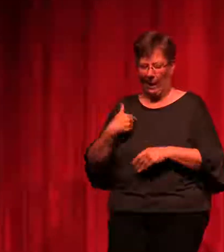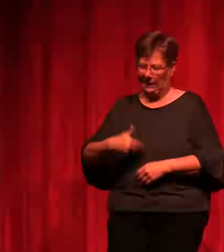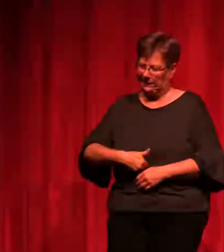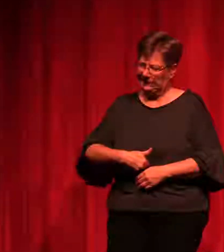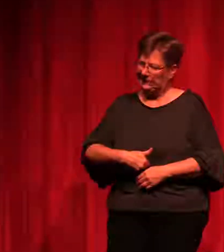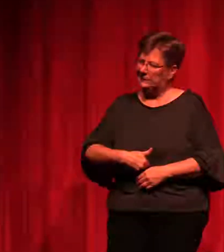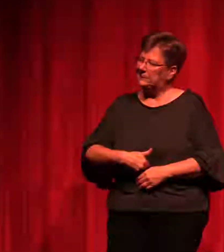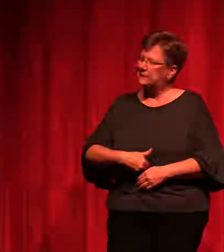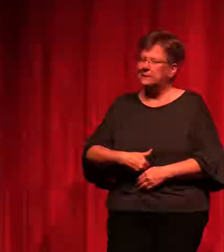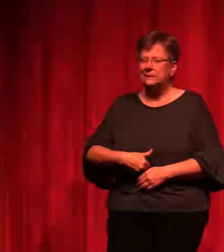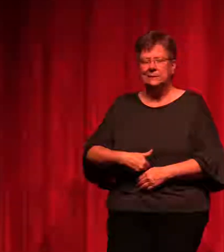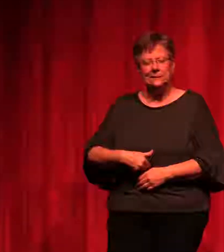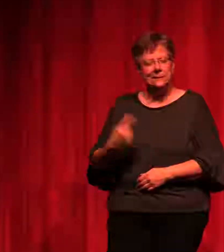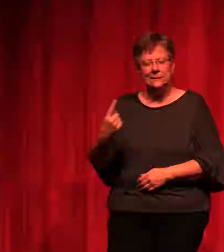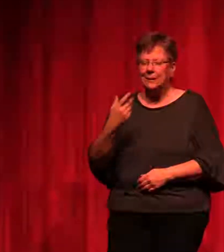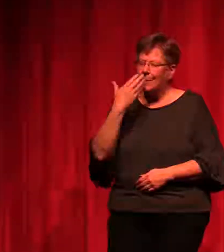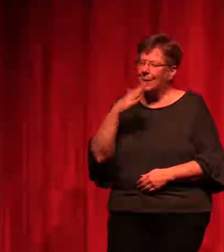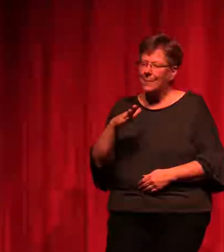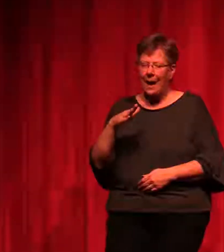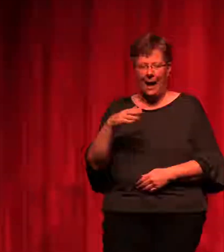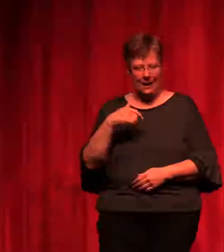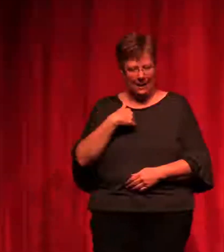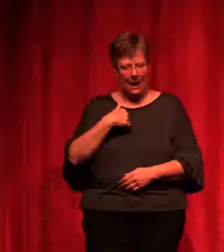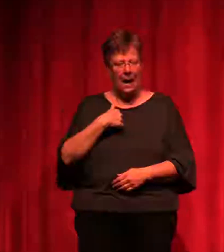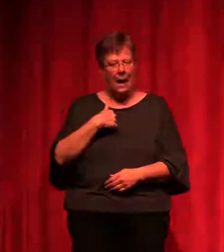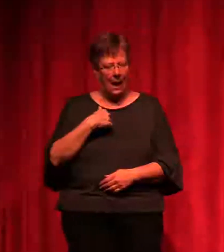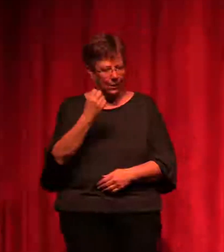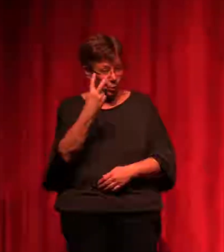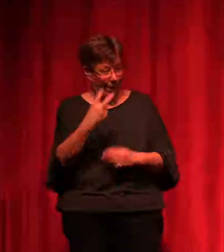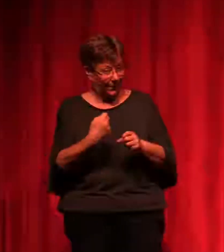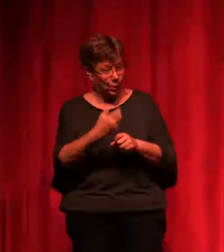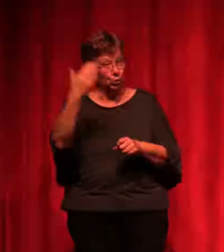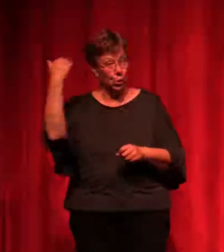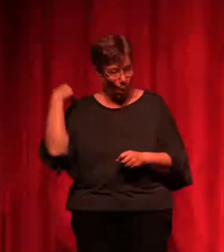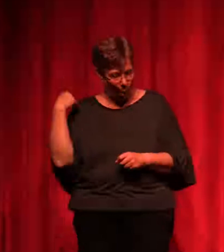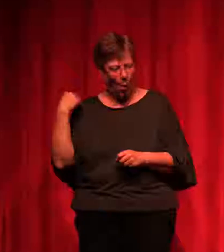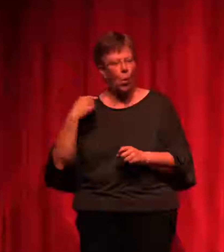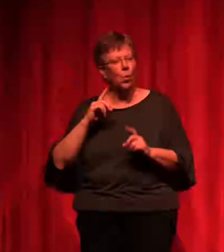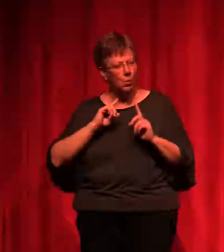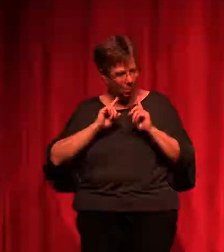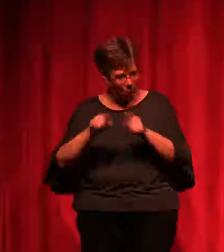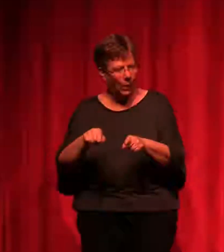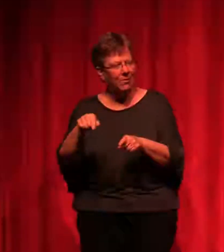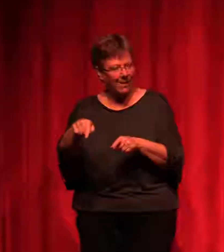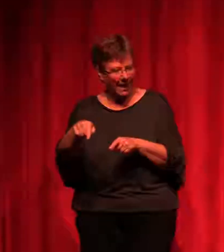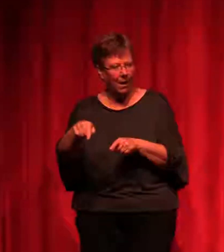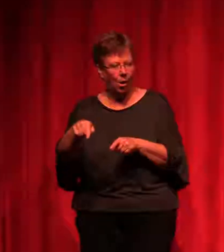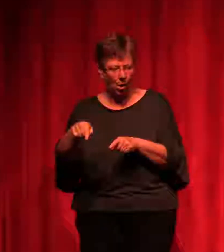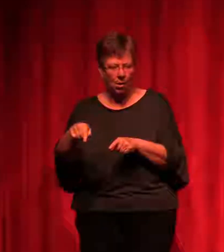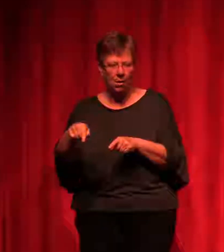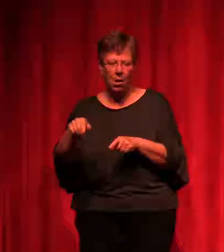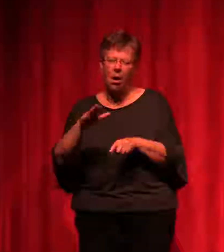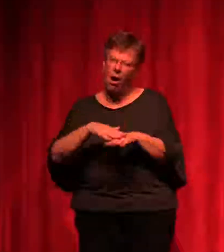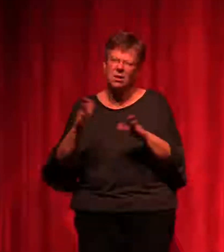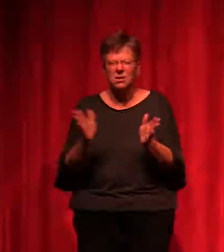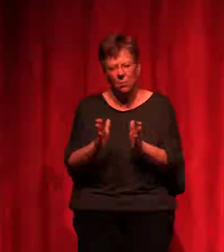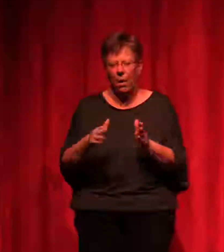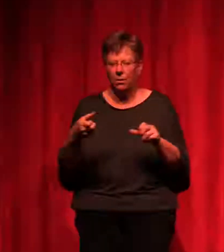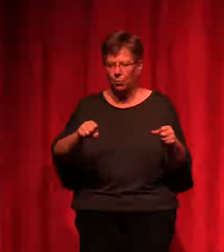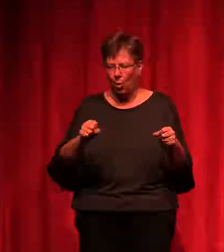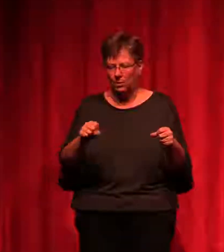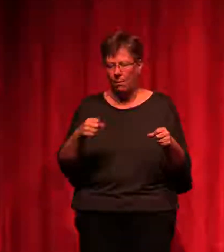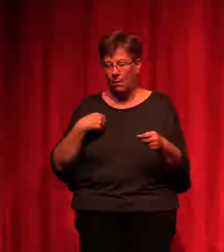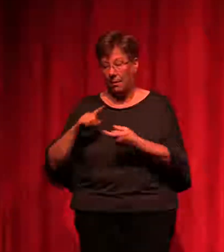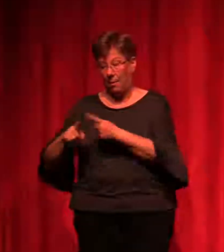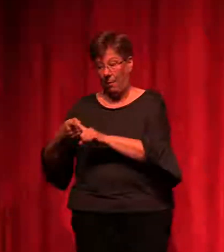before and on a BMW 650, which is half the motorcycle size of what I'm riding. And my friend